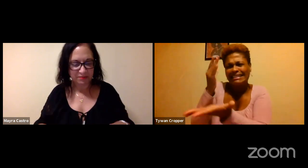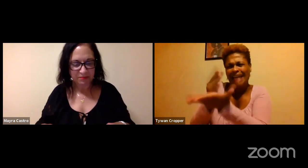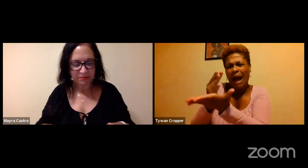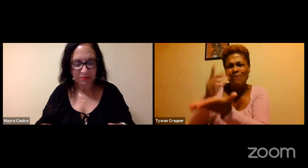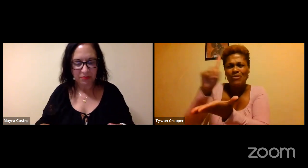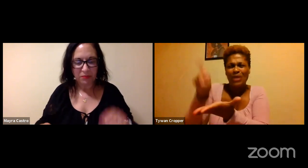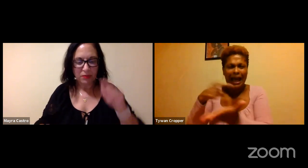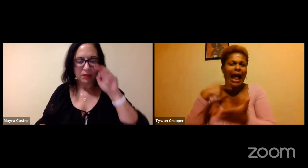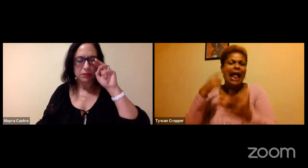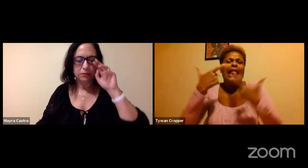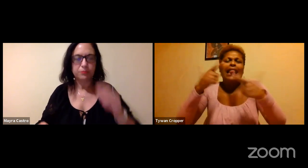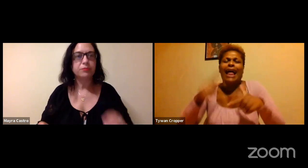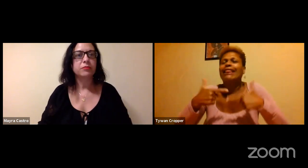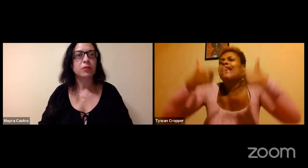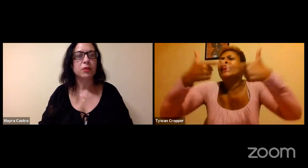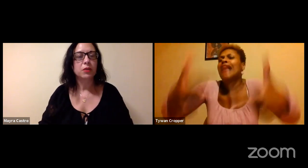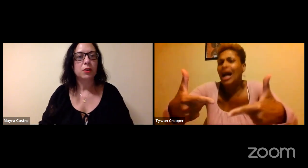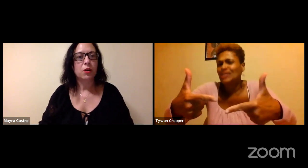wonderful things.